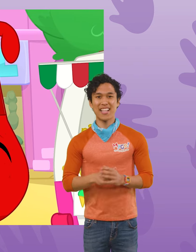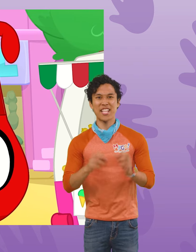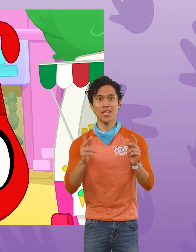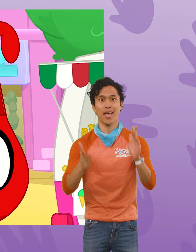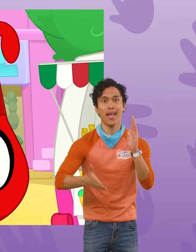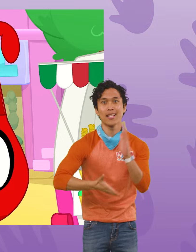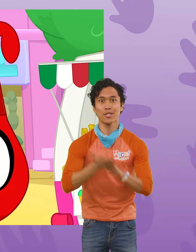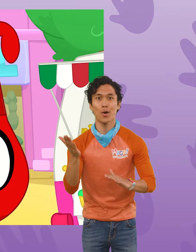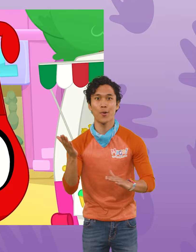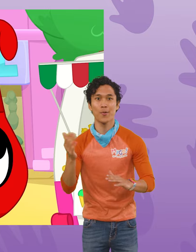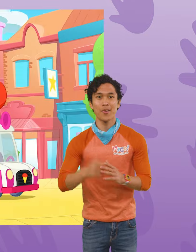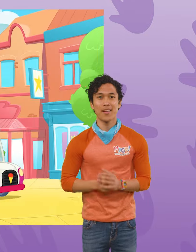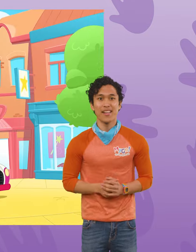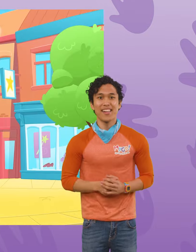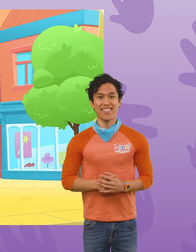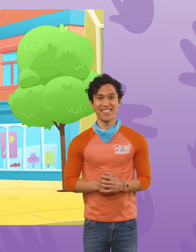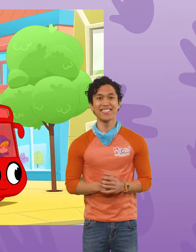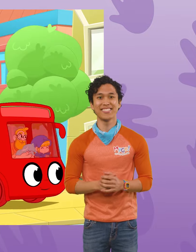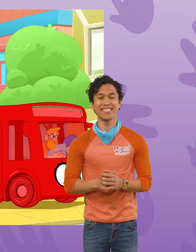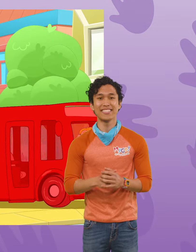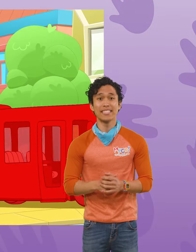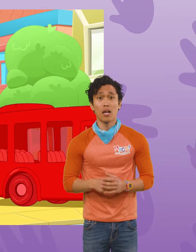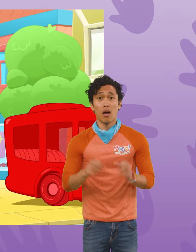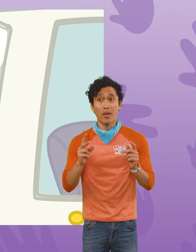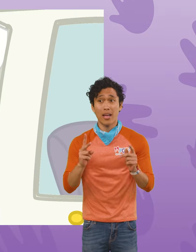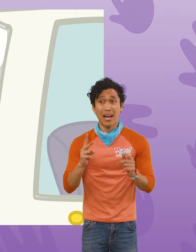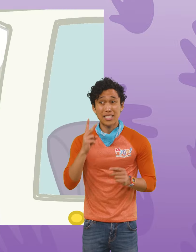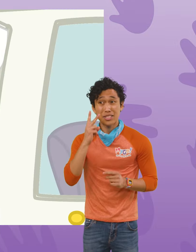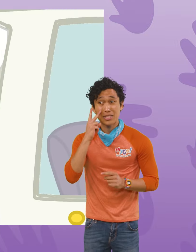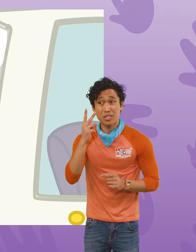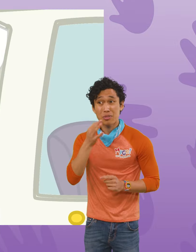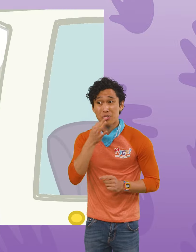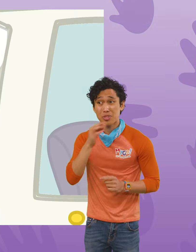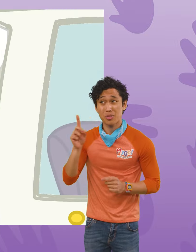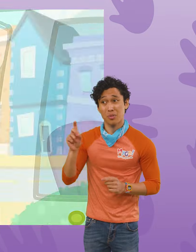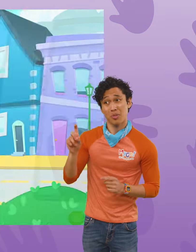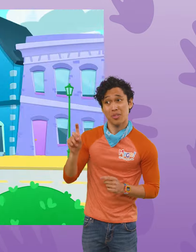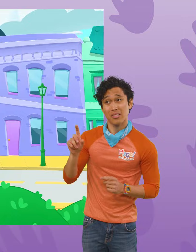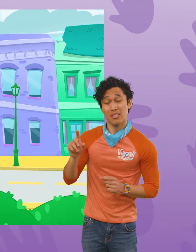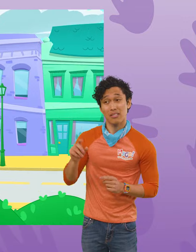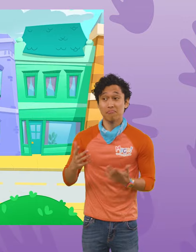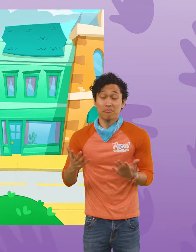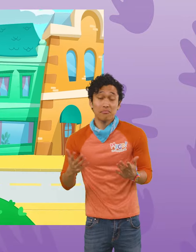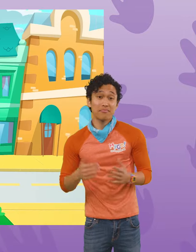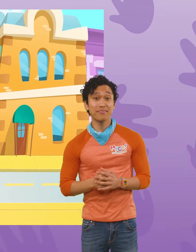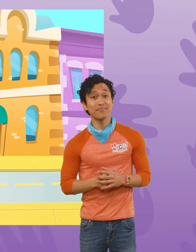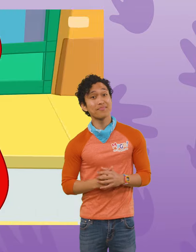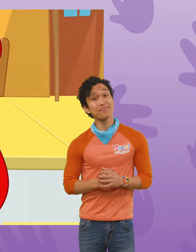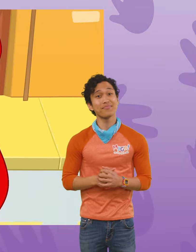Okay, let's go. Okay, I'll see you soon.